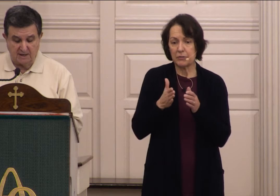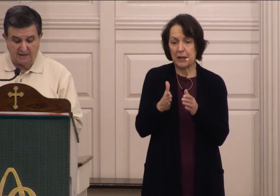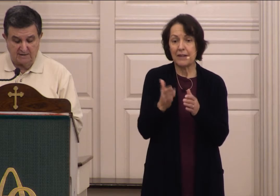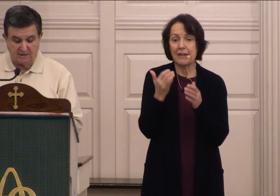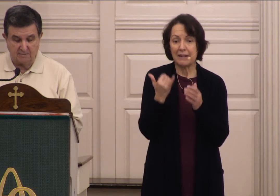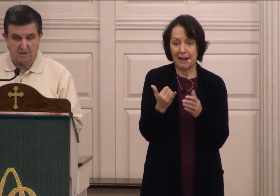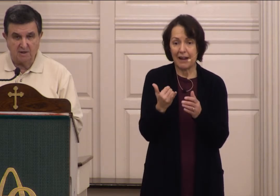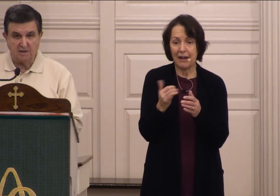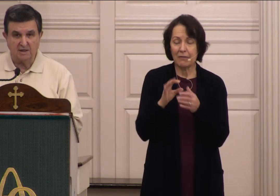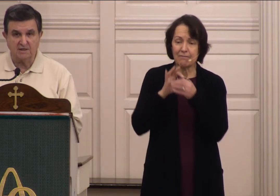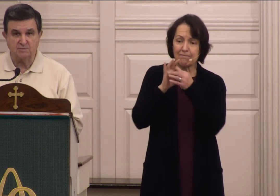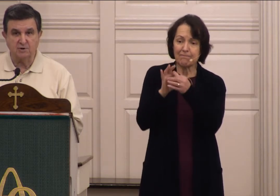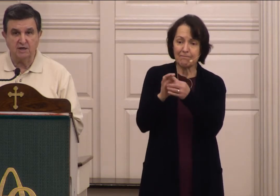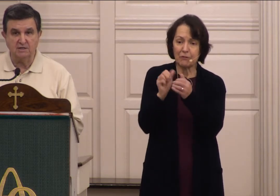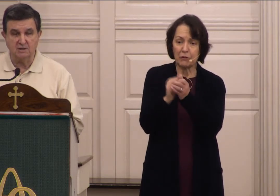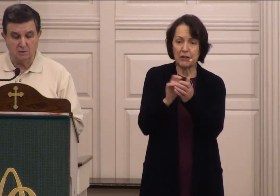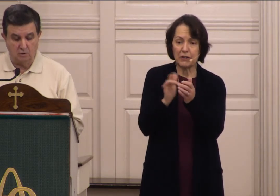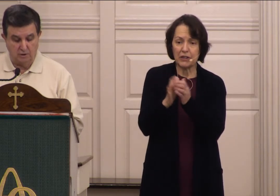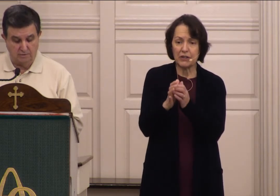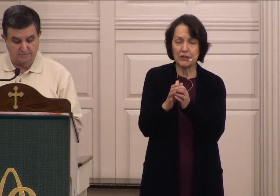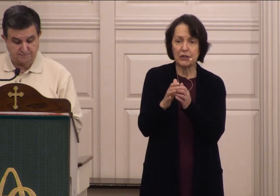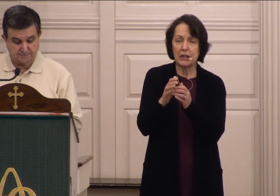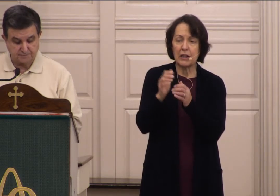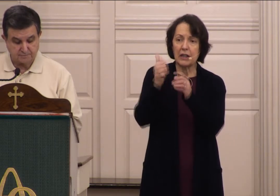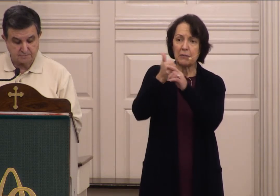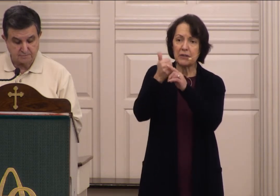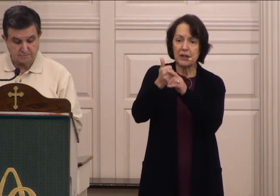them, let us pray to the Lord.